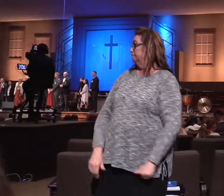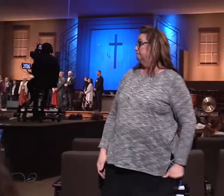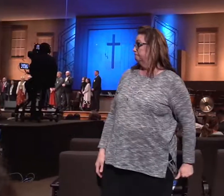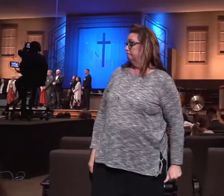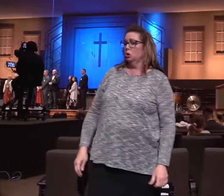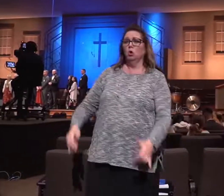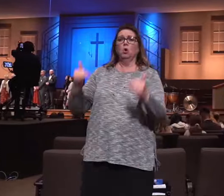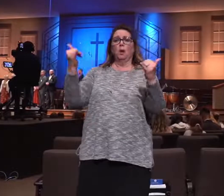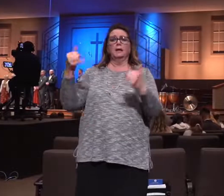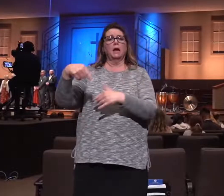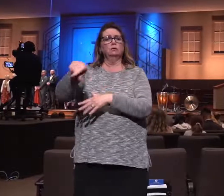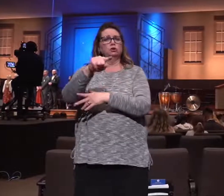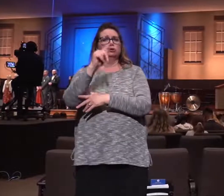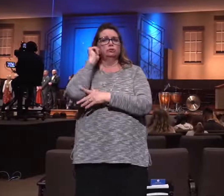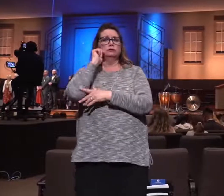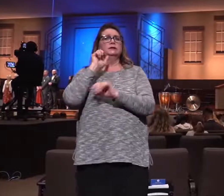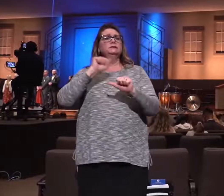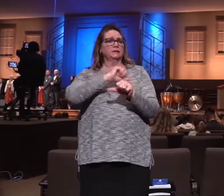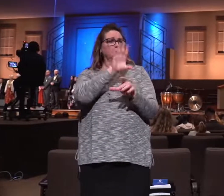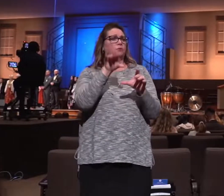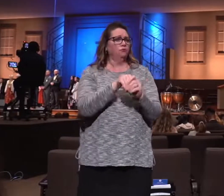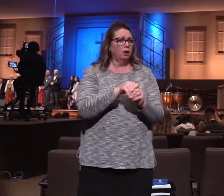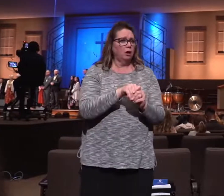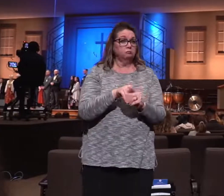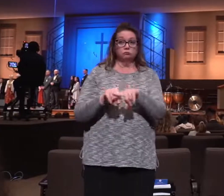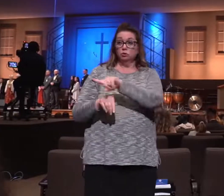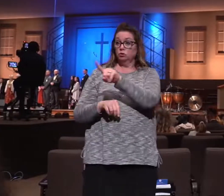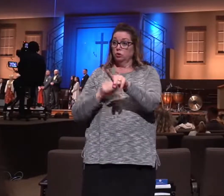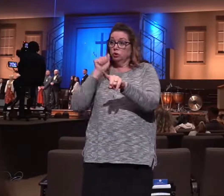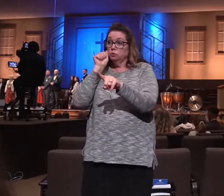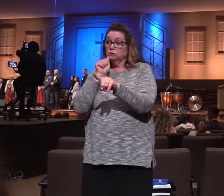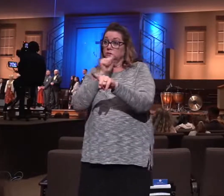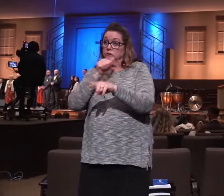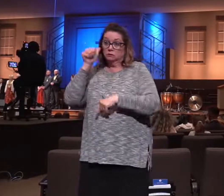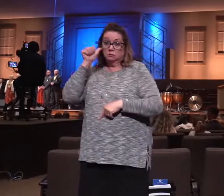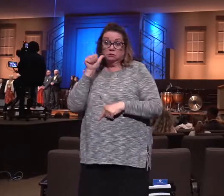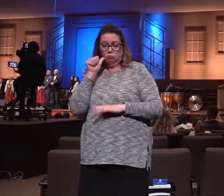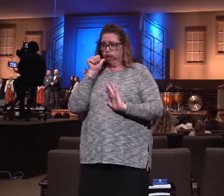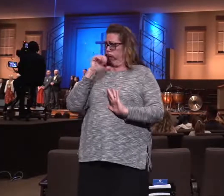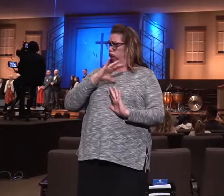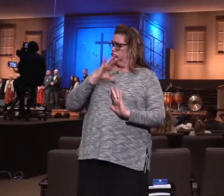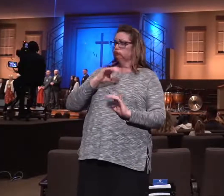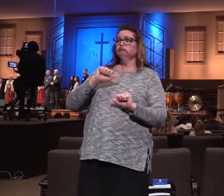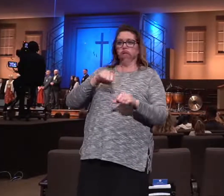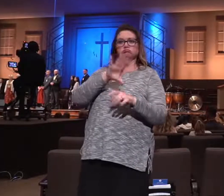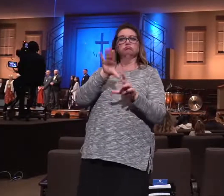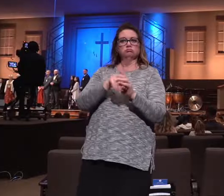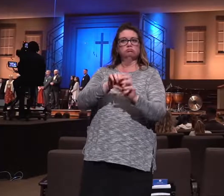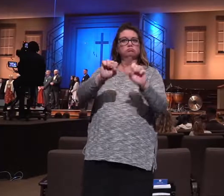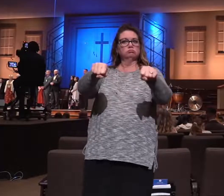now. Teenagers can have a part. Single adults, everyone can have a part.